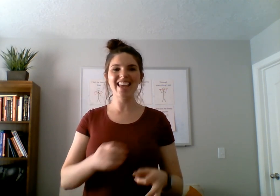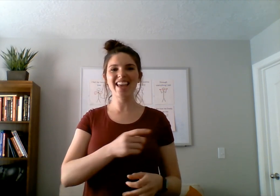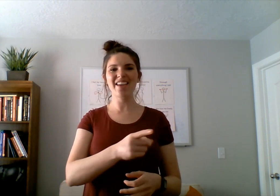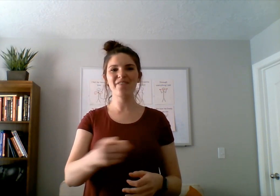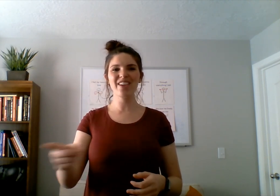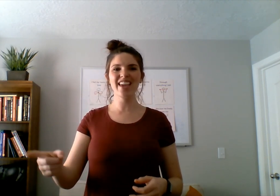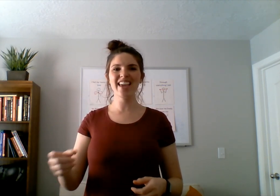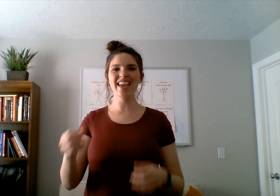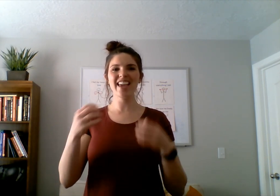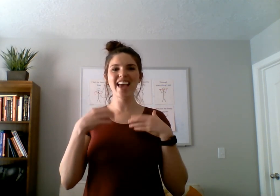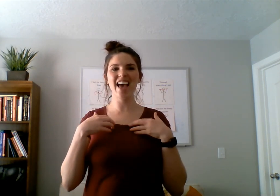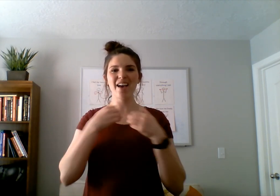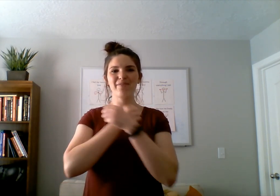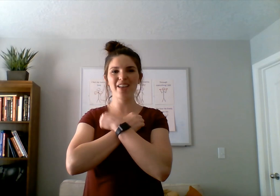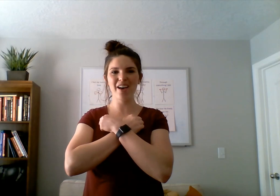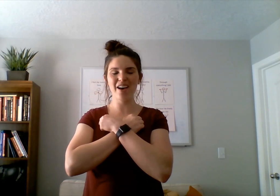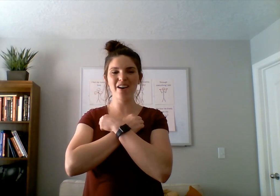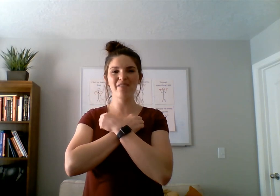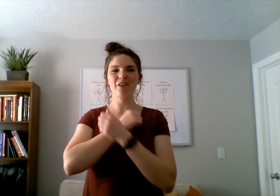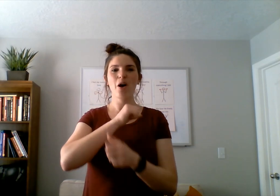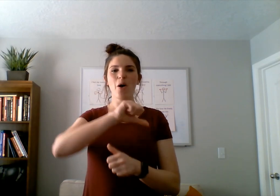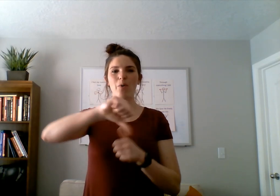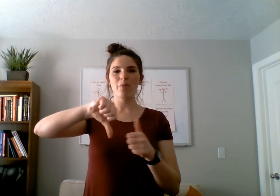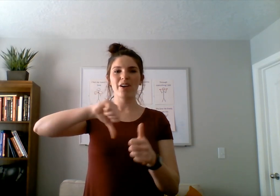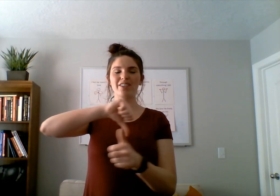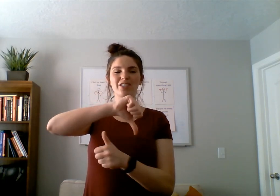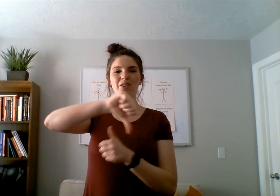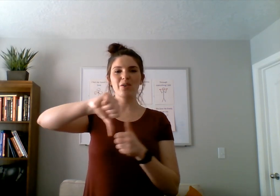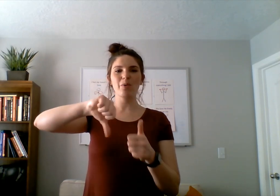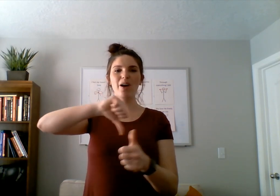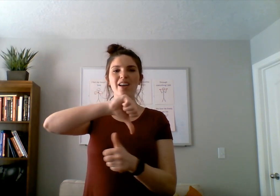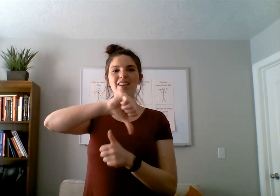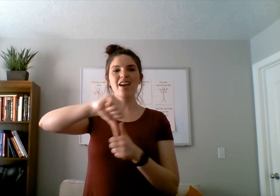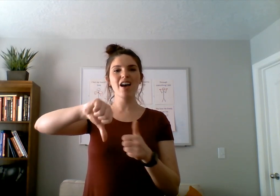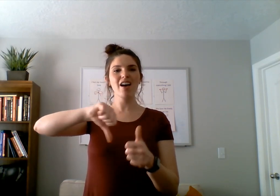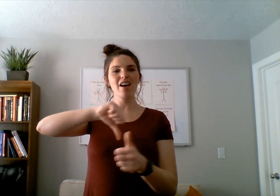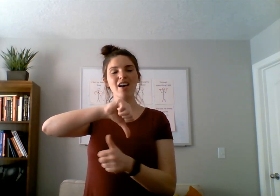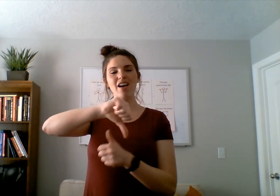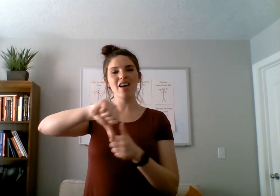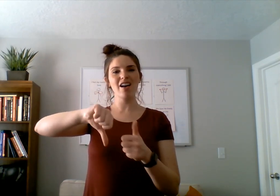ye have love. love. One to another.